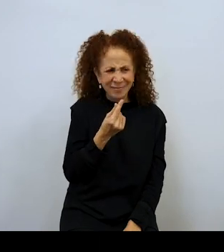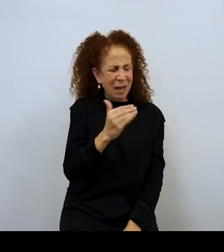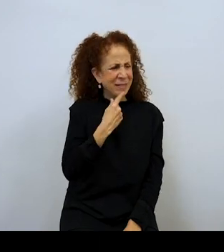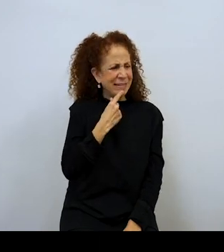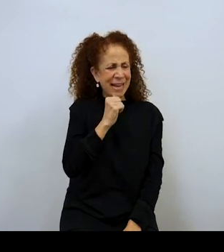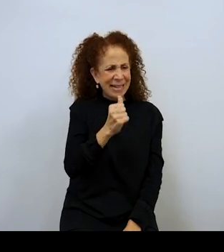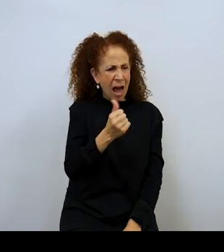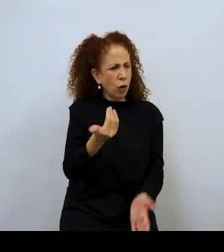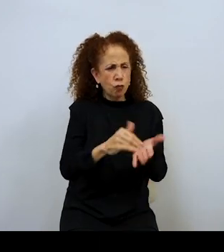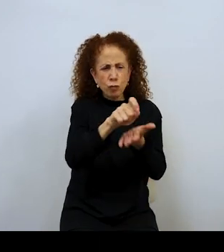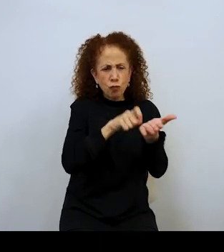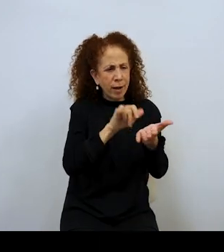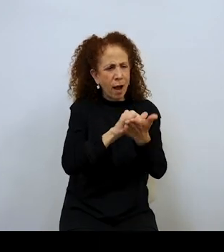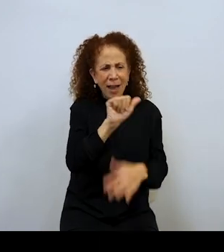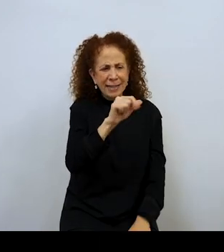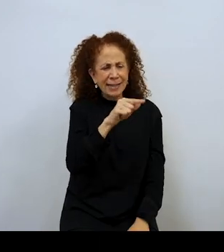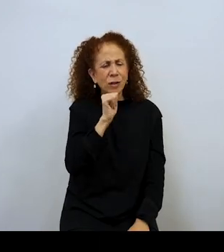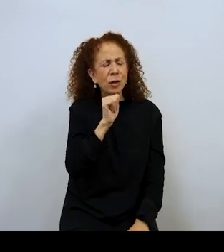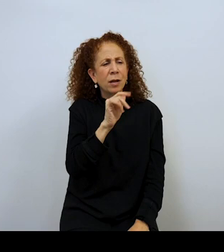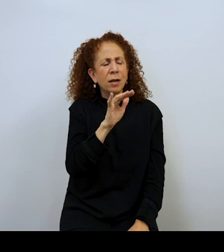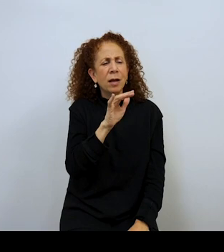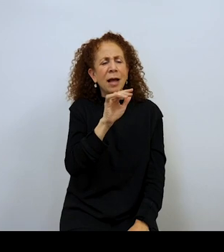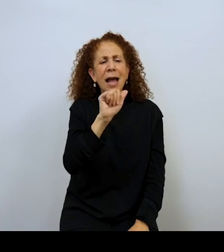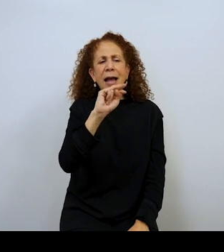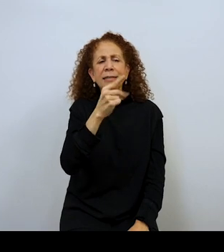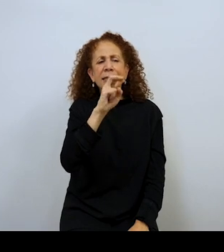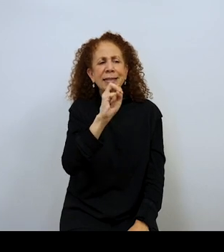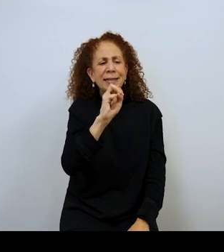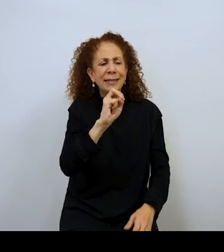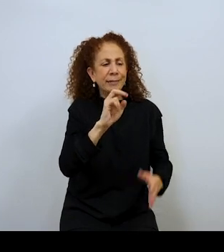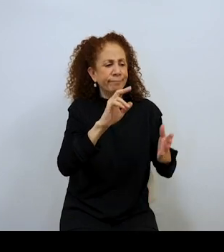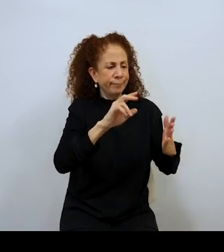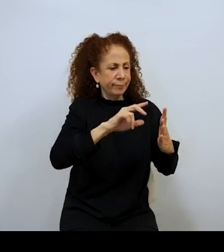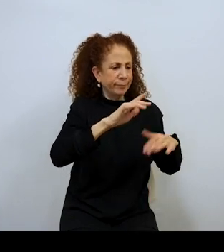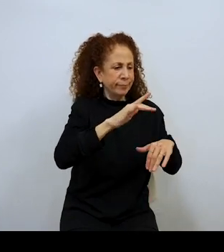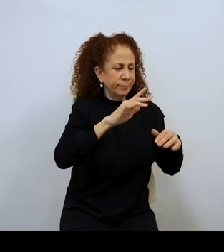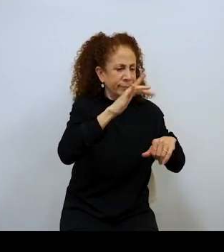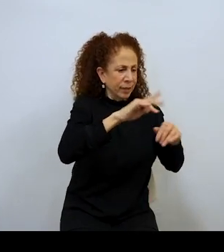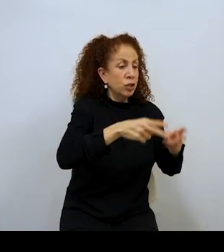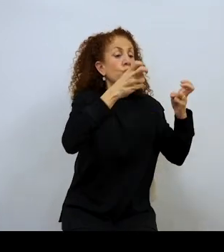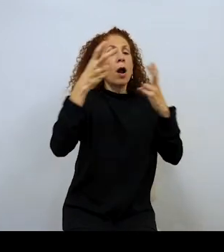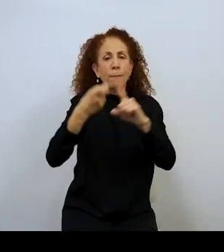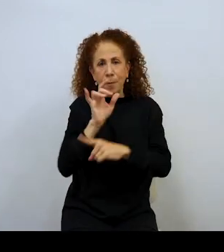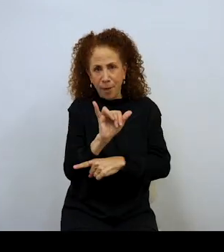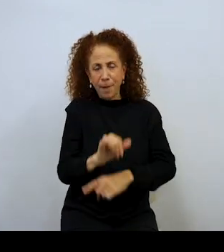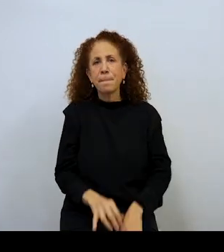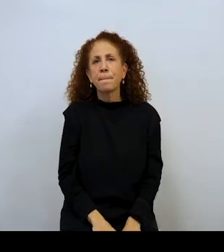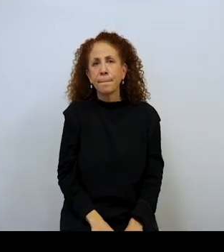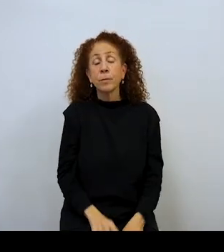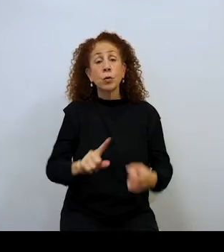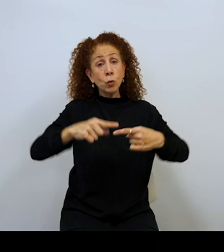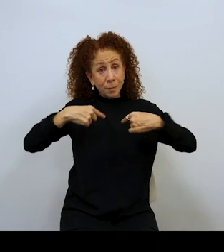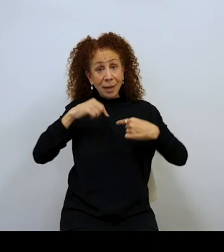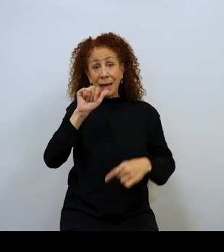it's not a rewriting of Antigone, but Antigone, it sprung out from Antigone in various ways. And to me,